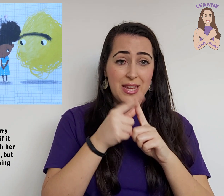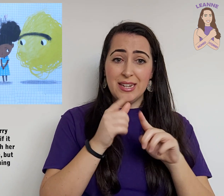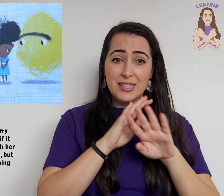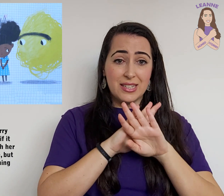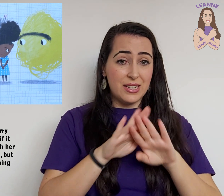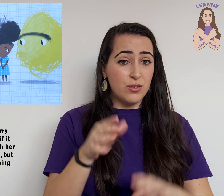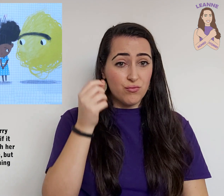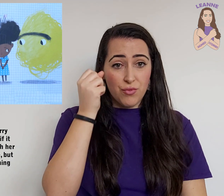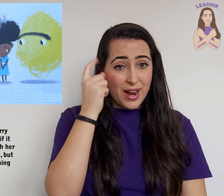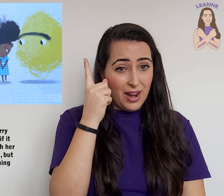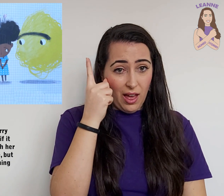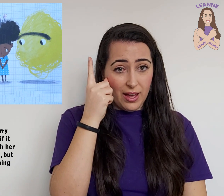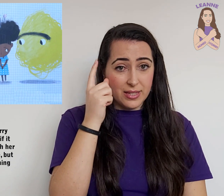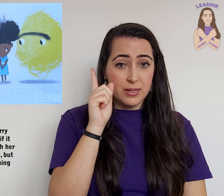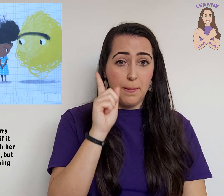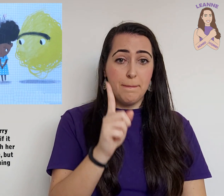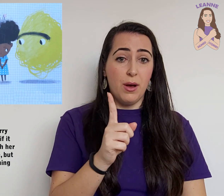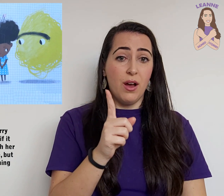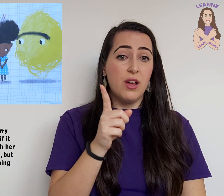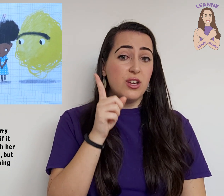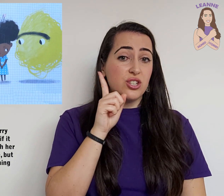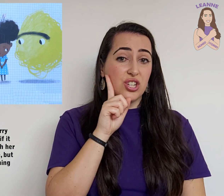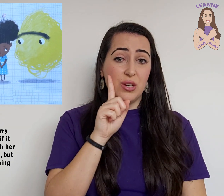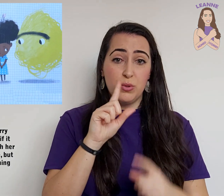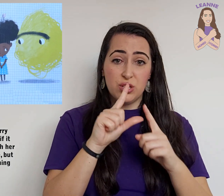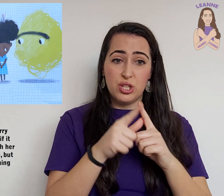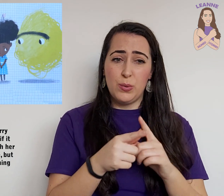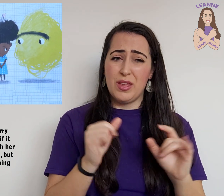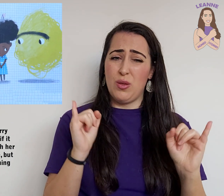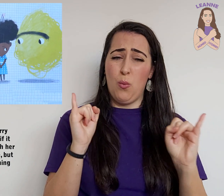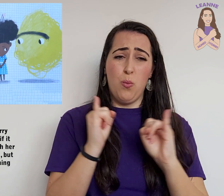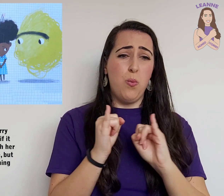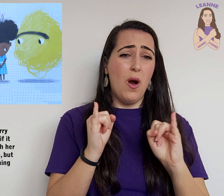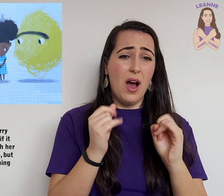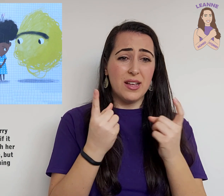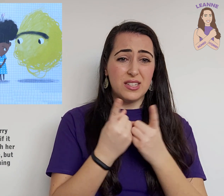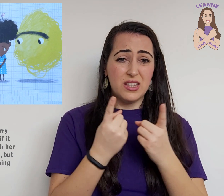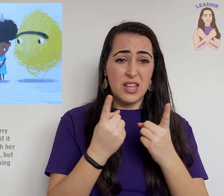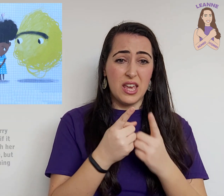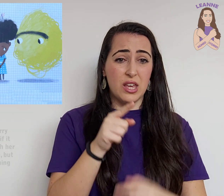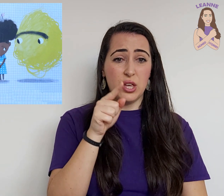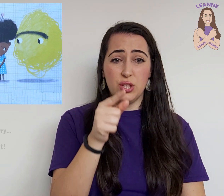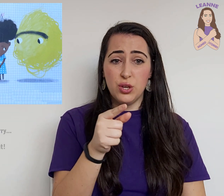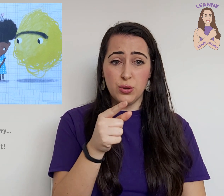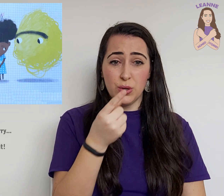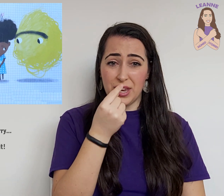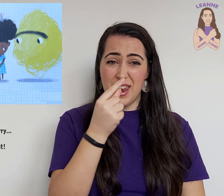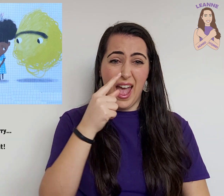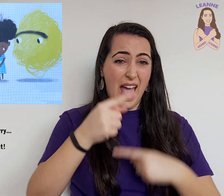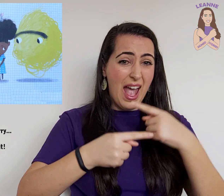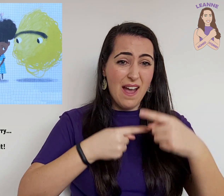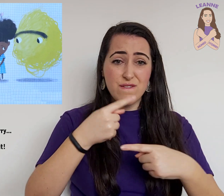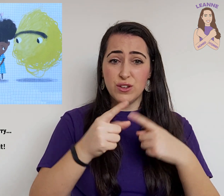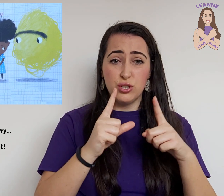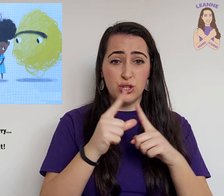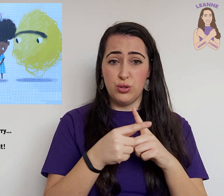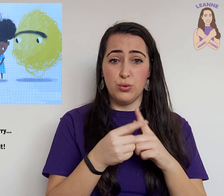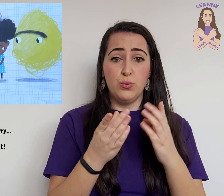Ruby didn't realise, but she was doing the worst thing you can ever do with